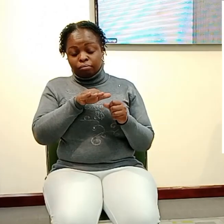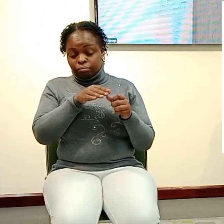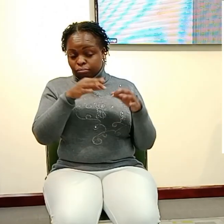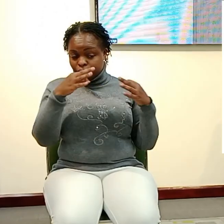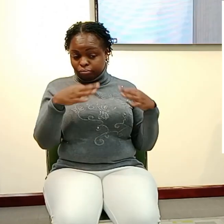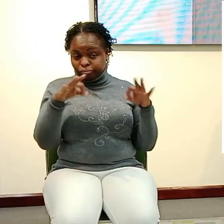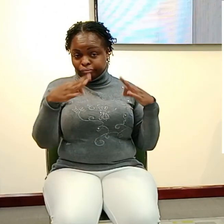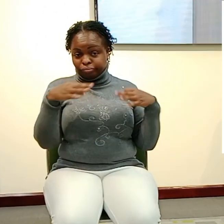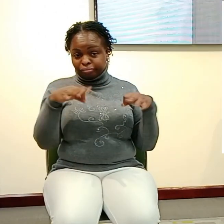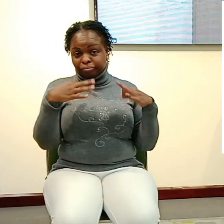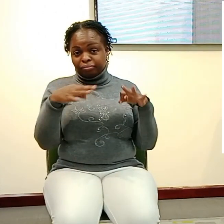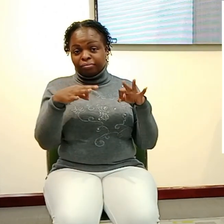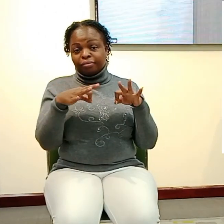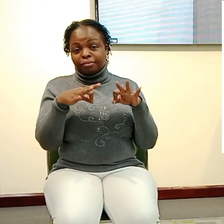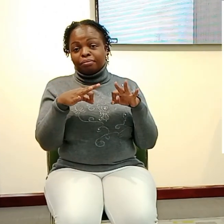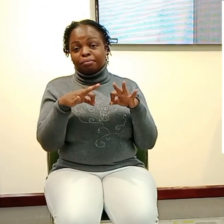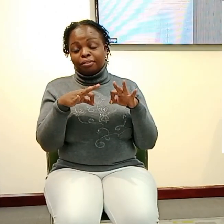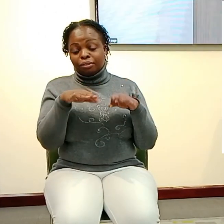impressive young women,